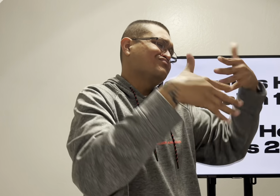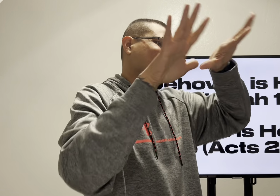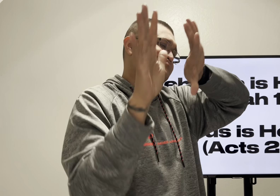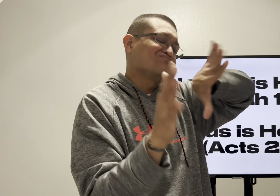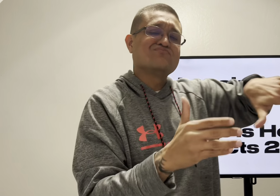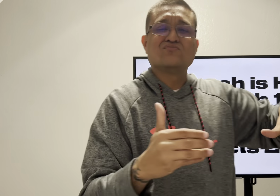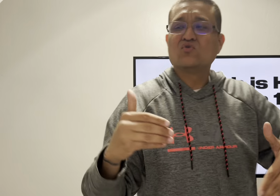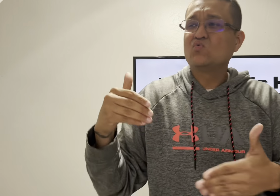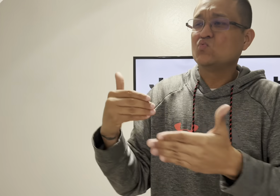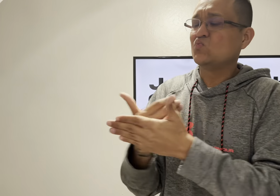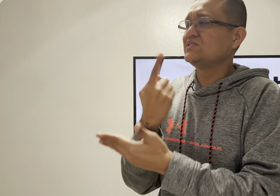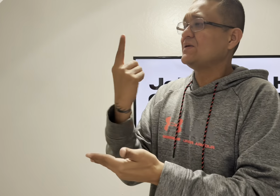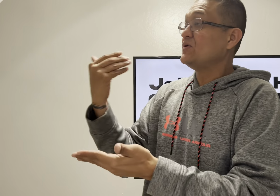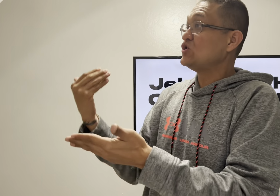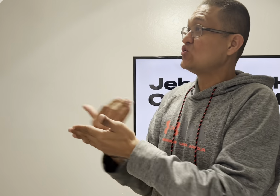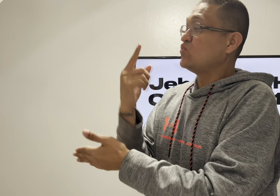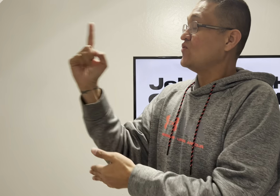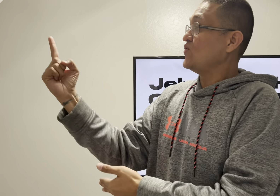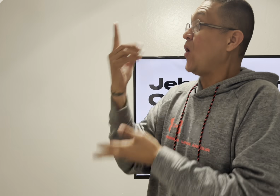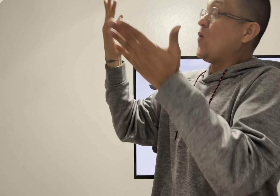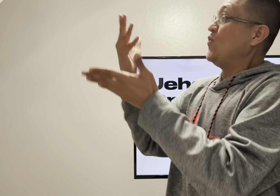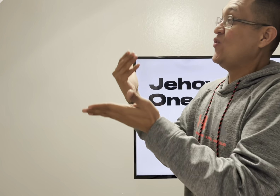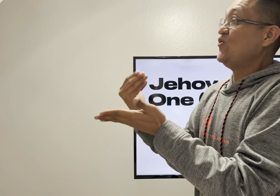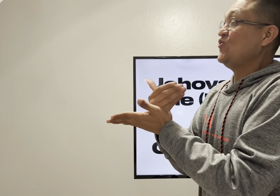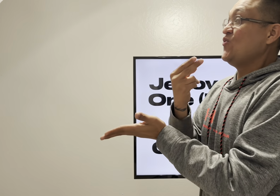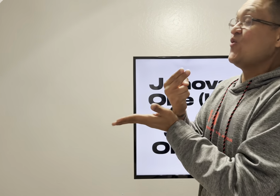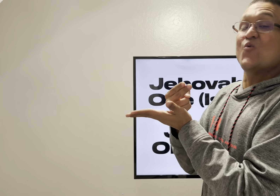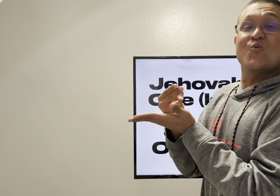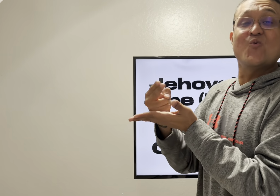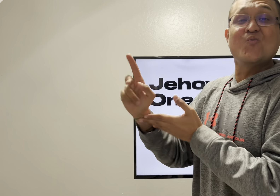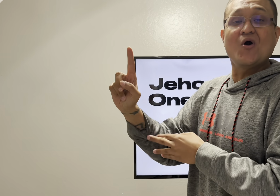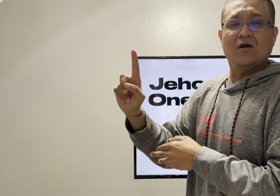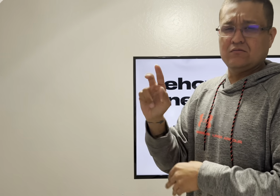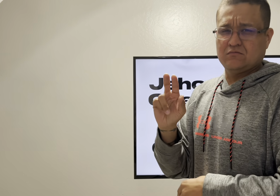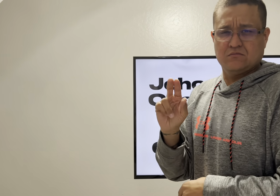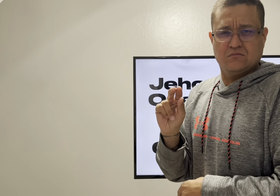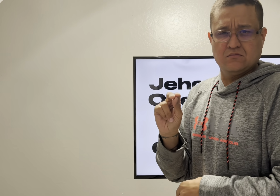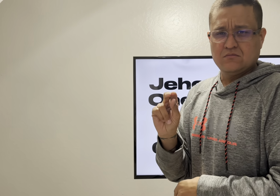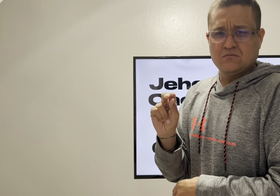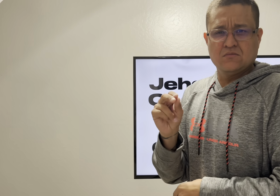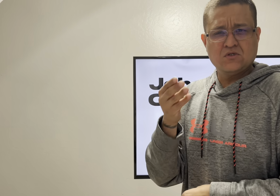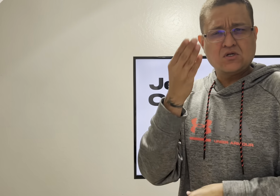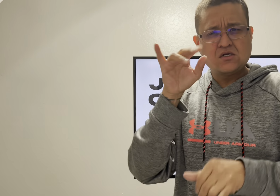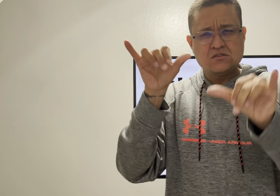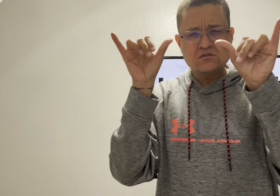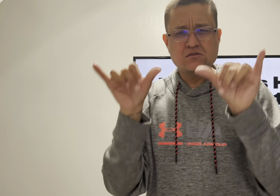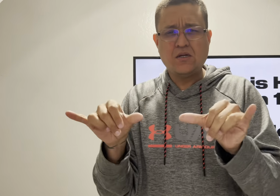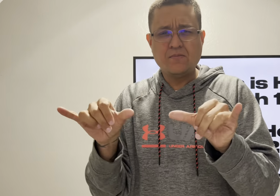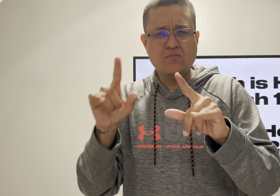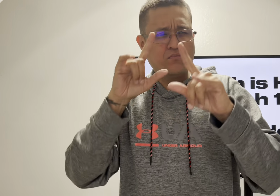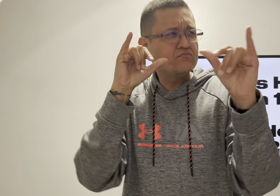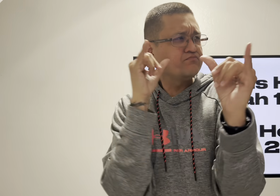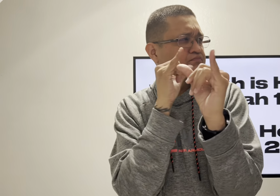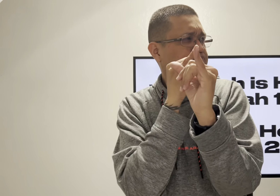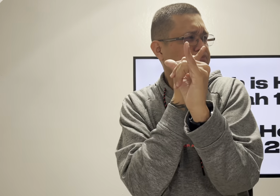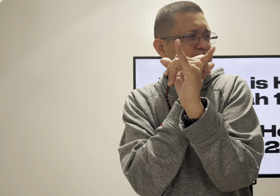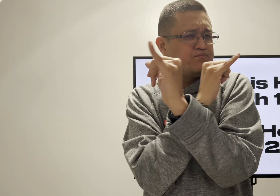Again, the Old Testament knew of Jehovah, the spirit of Jehovah. And when we're going to New Testament, it doesn't mean that the Old Testament fades away.